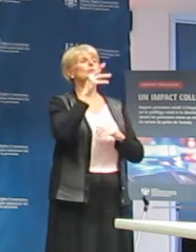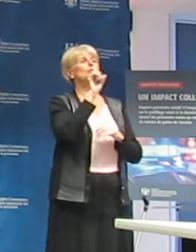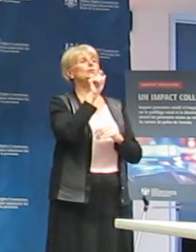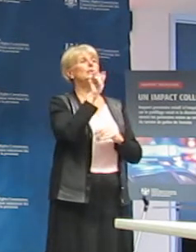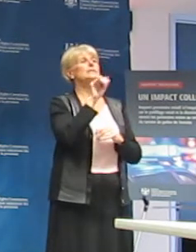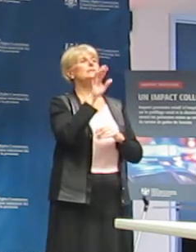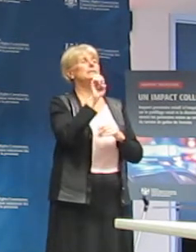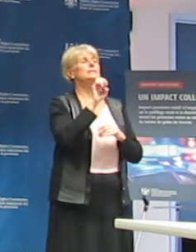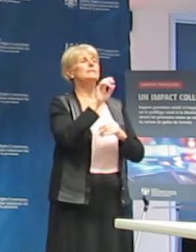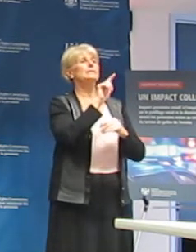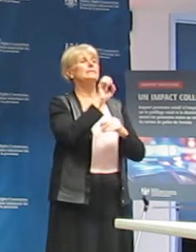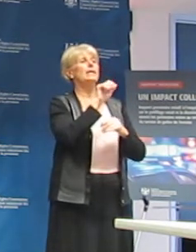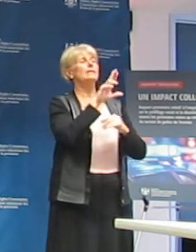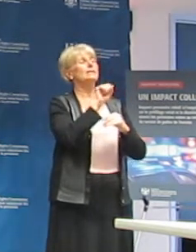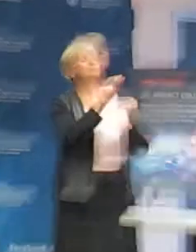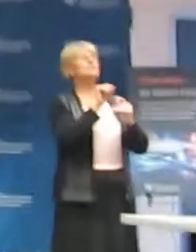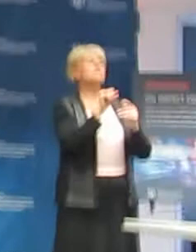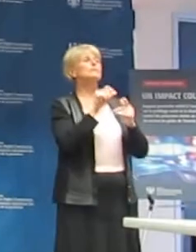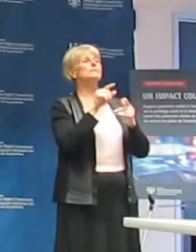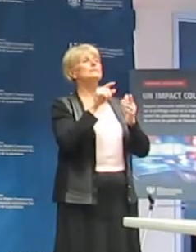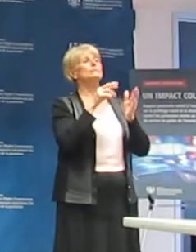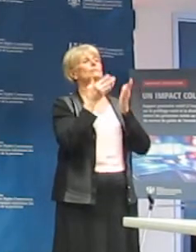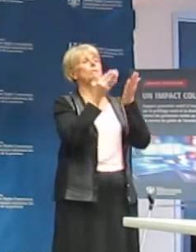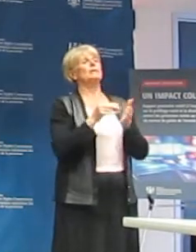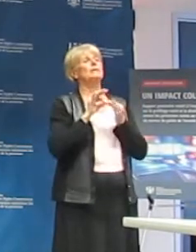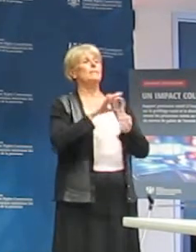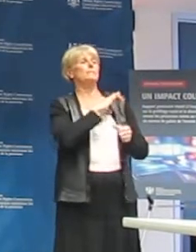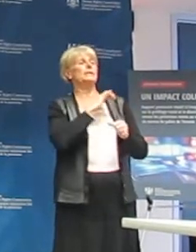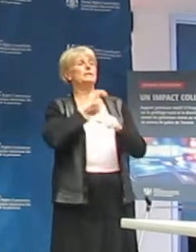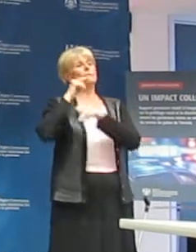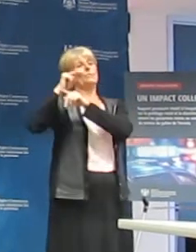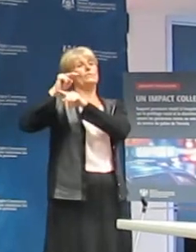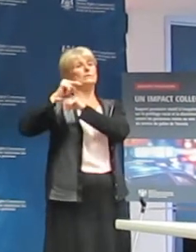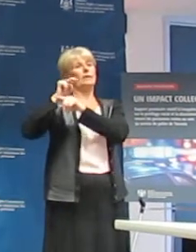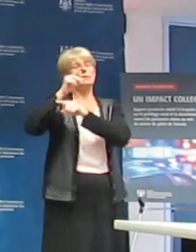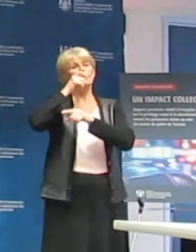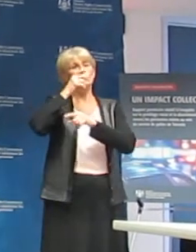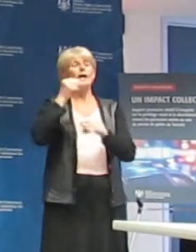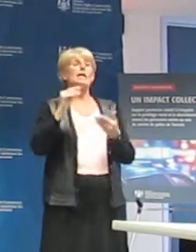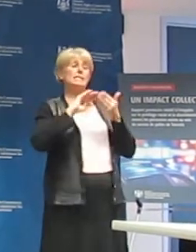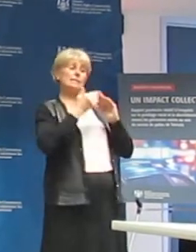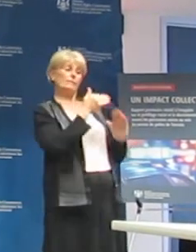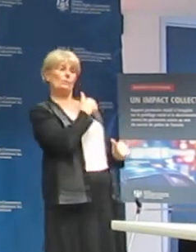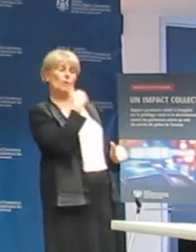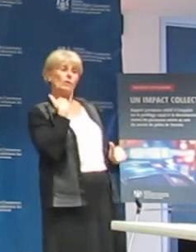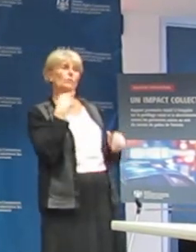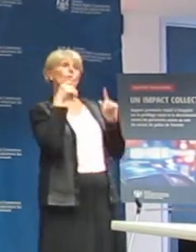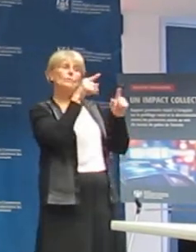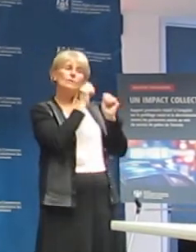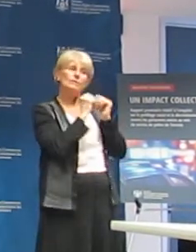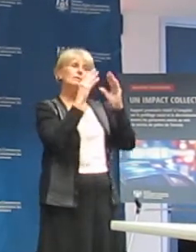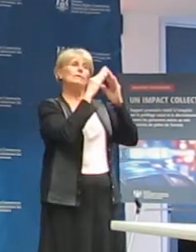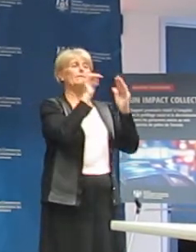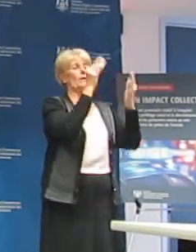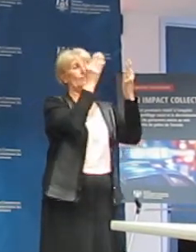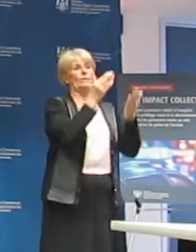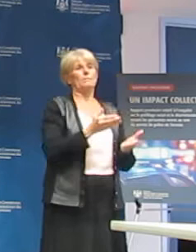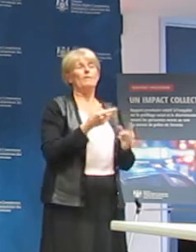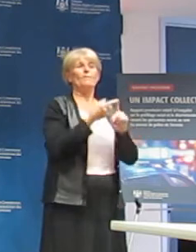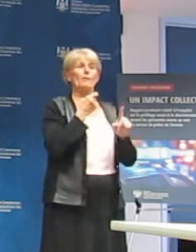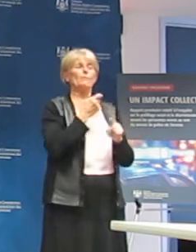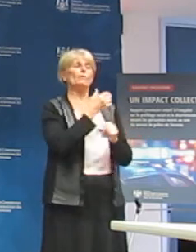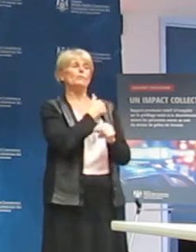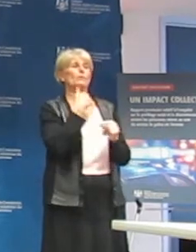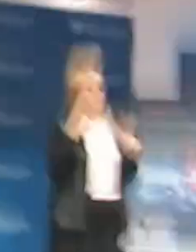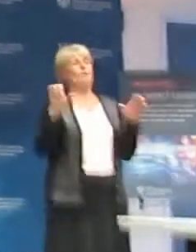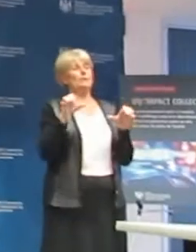Tulloch's recommendations on police oversight. And finally, on the City of Toronto to implement the recommendations in the